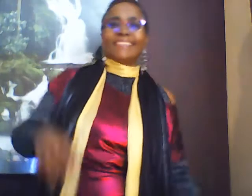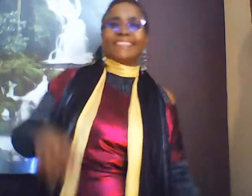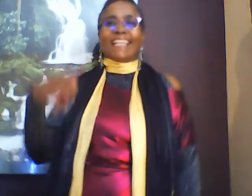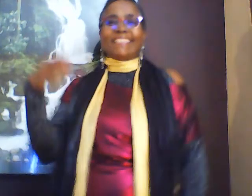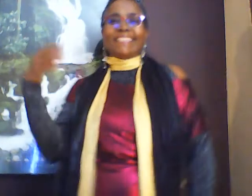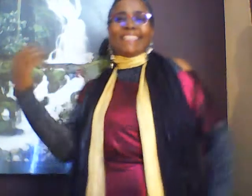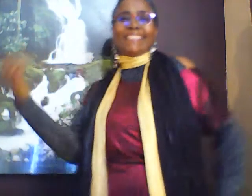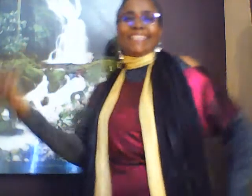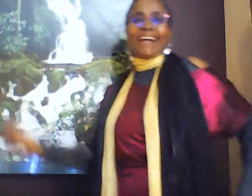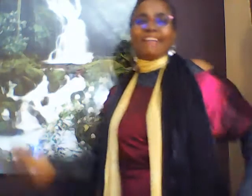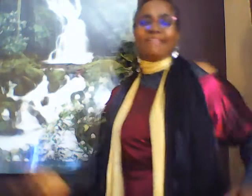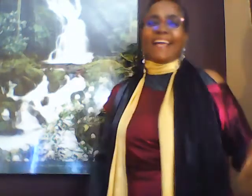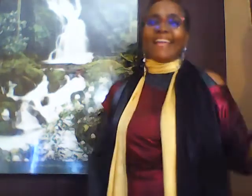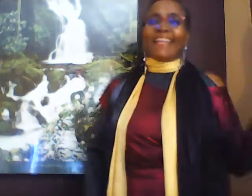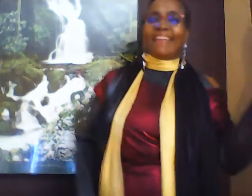Ça c'est travail